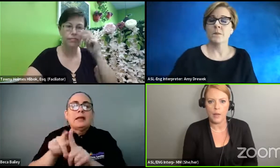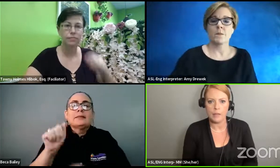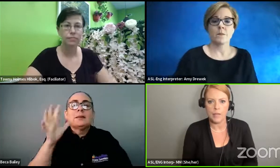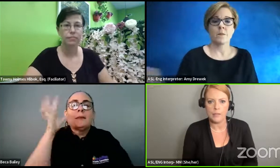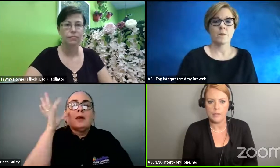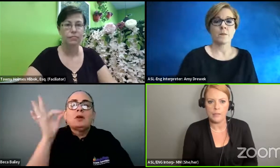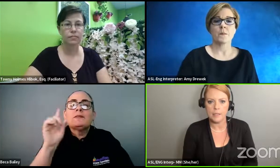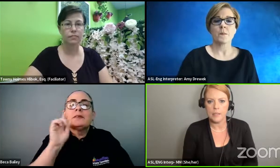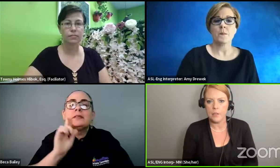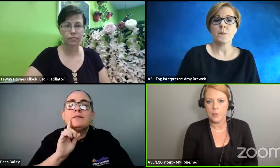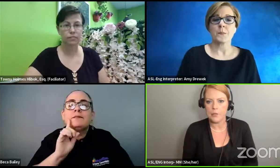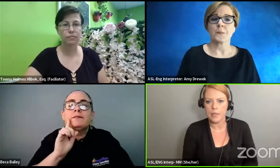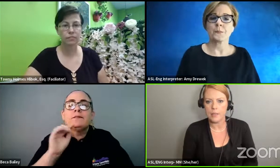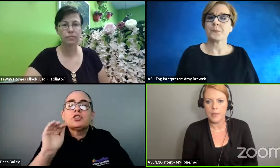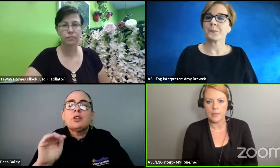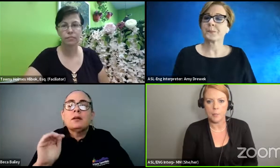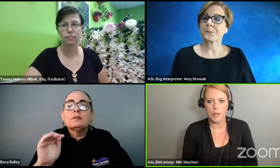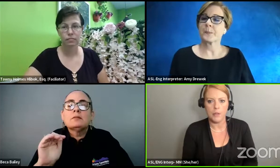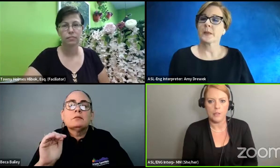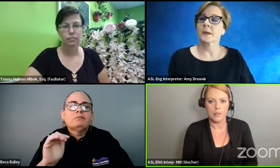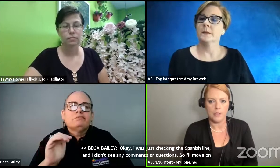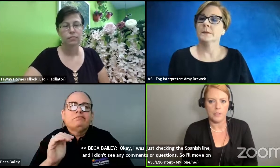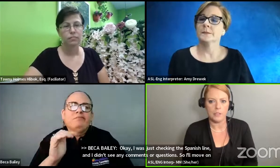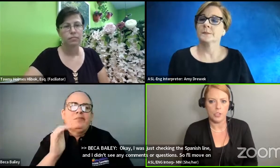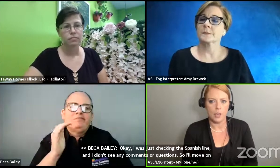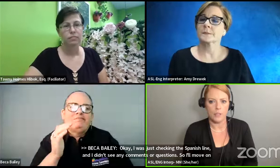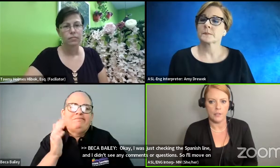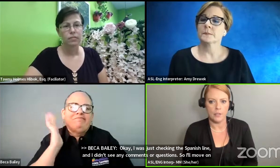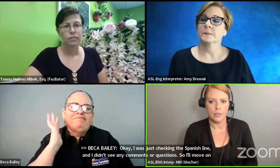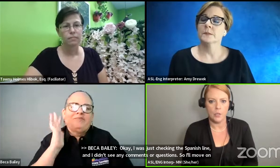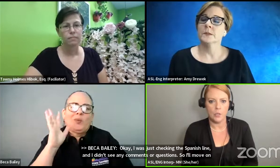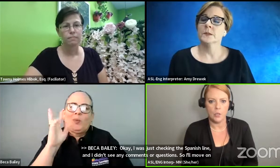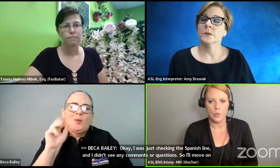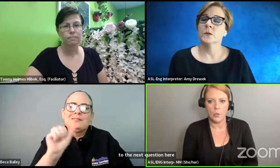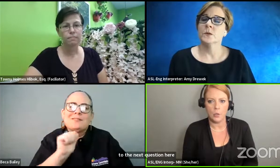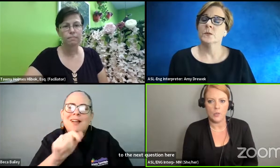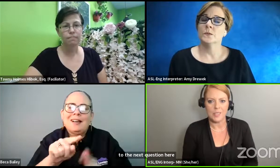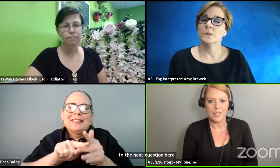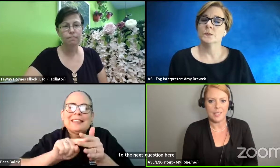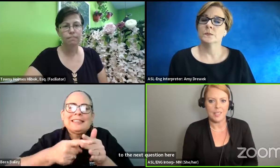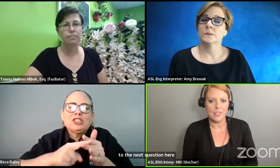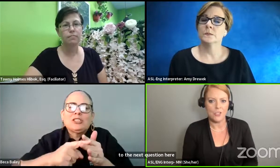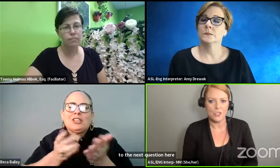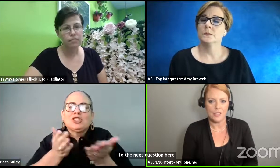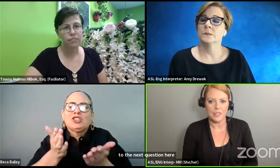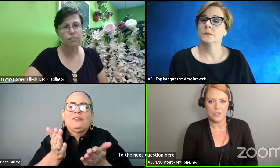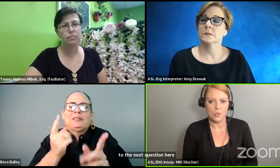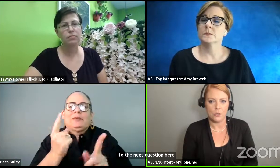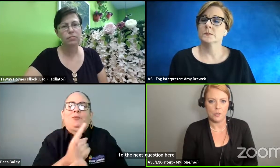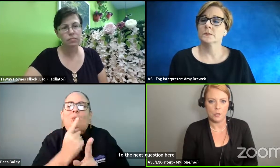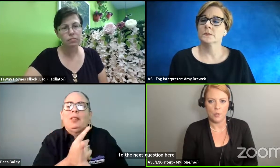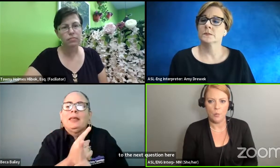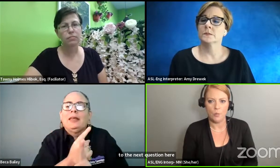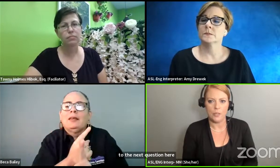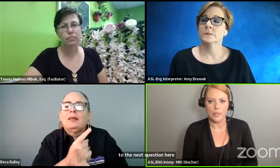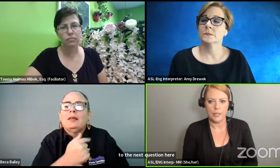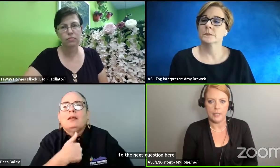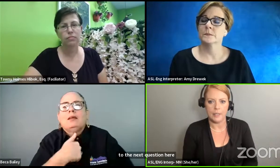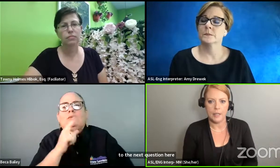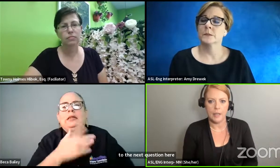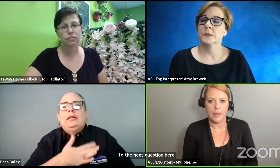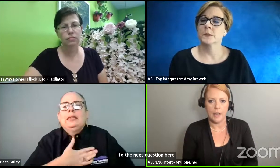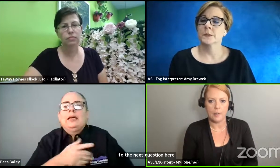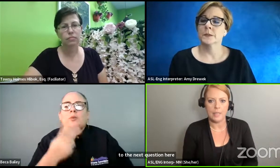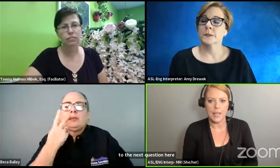Laura Morales, who says, as a parent of a deaf child who was not initially serviced